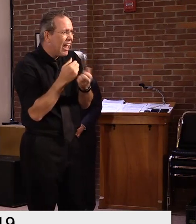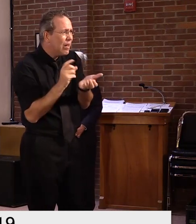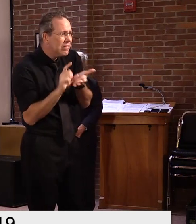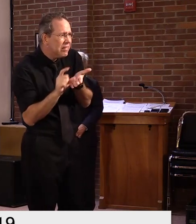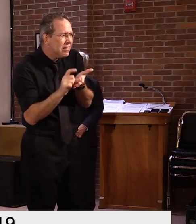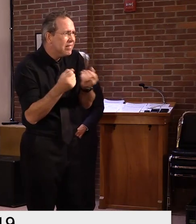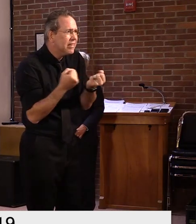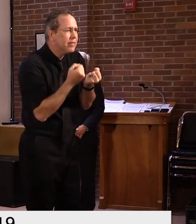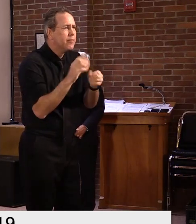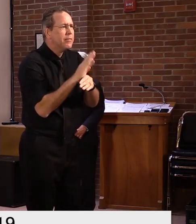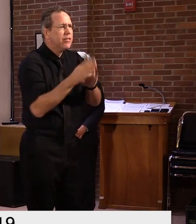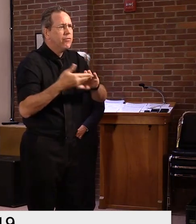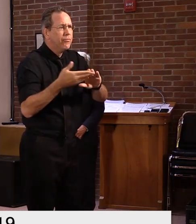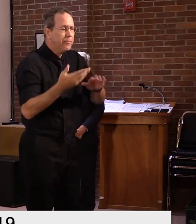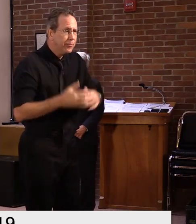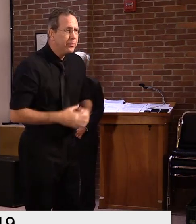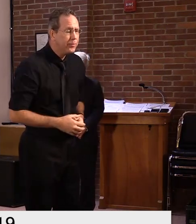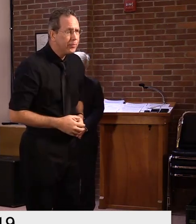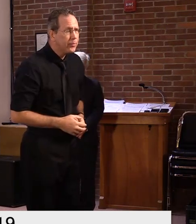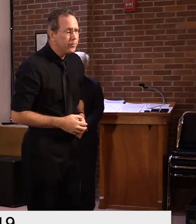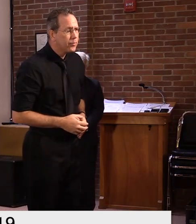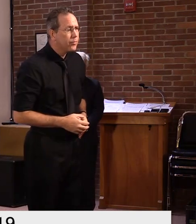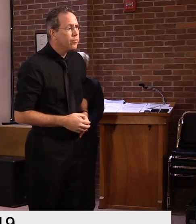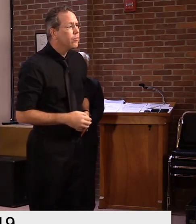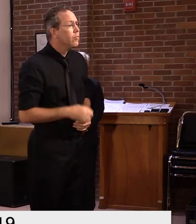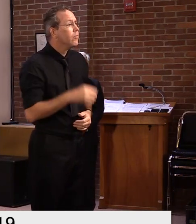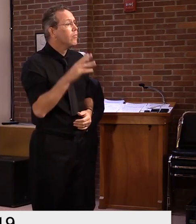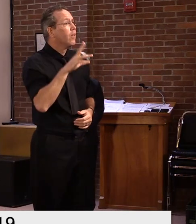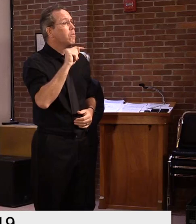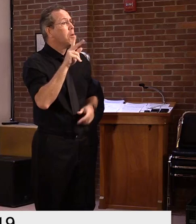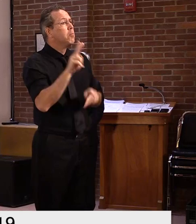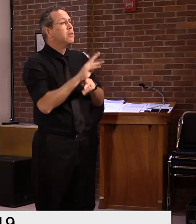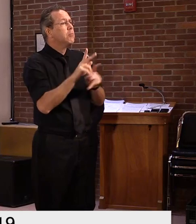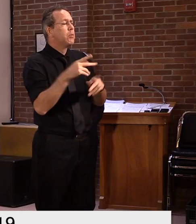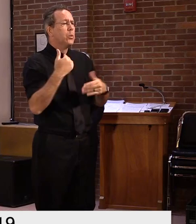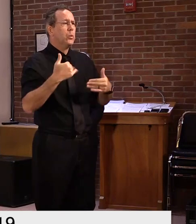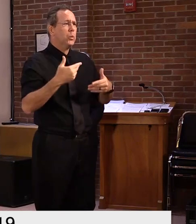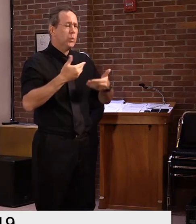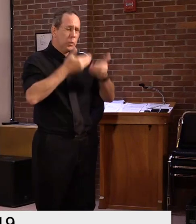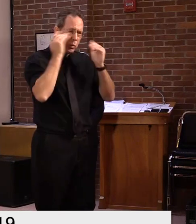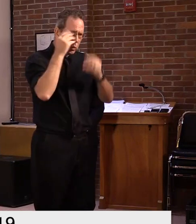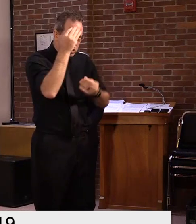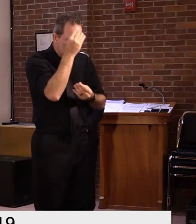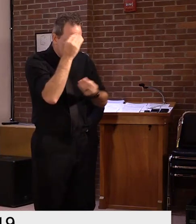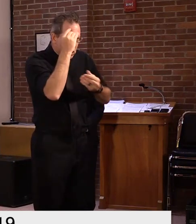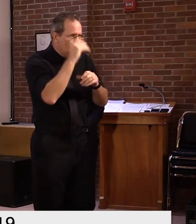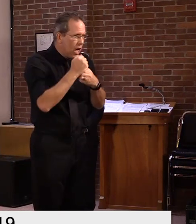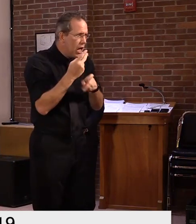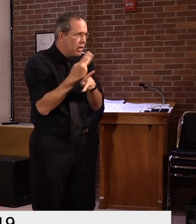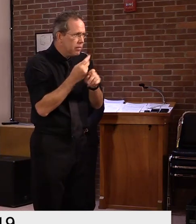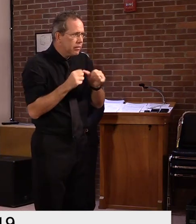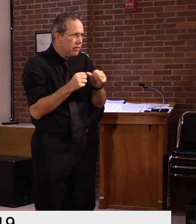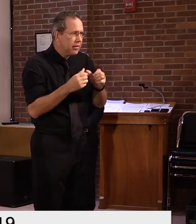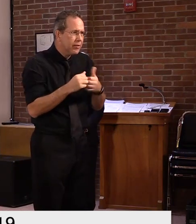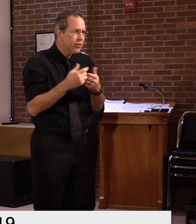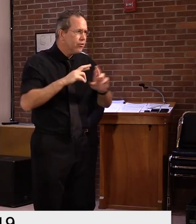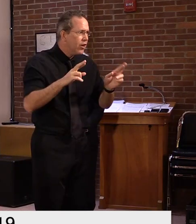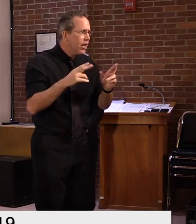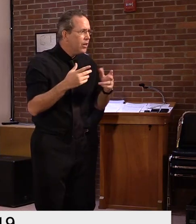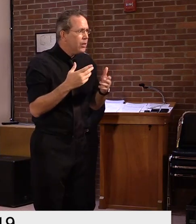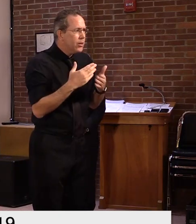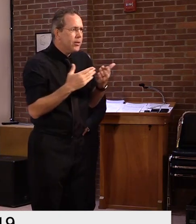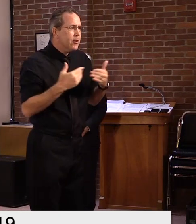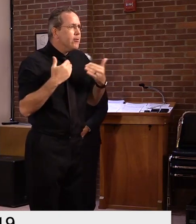Vermonters continue to see their businesses struggle, and there is so much work left to do as we continue to punch back at the economic threat this